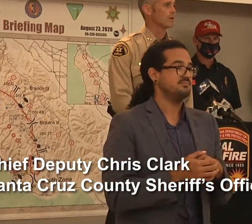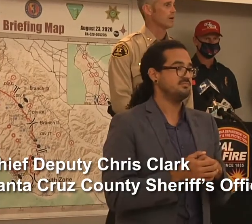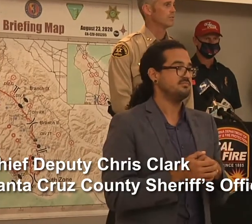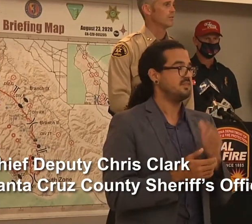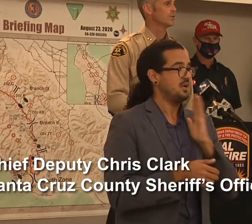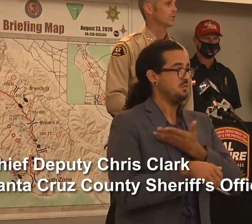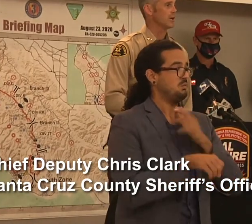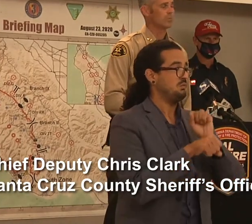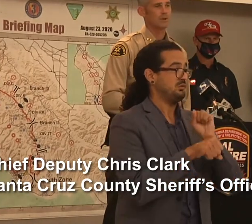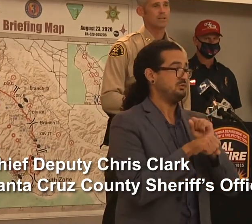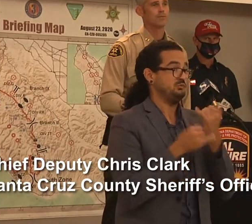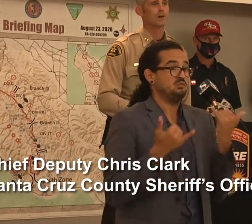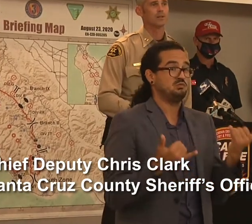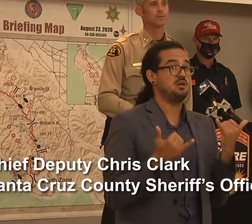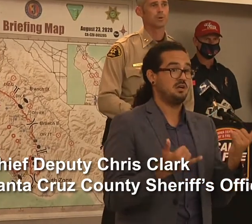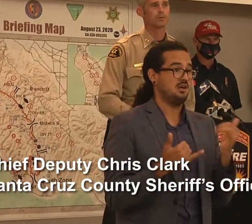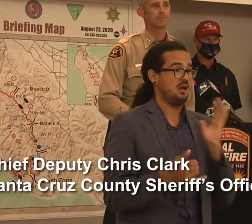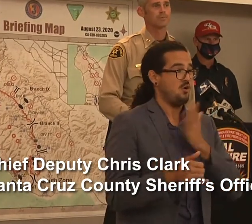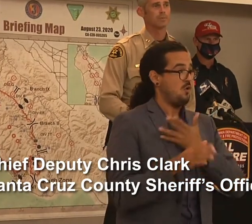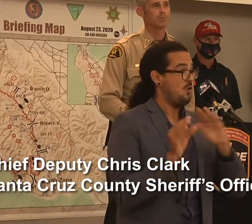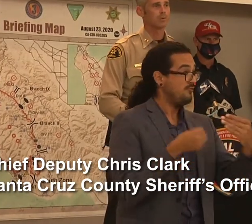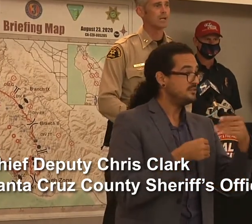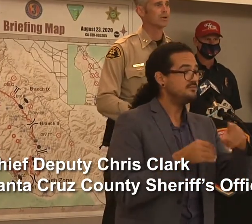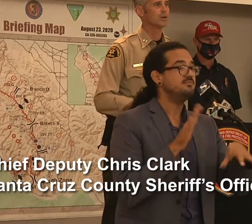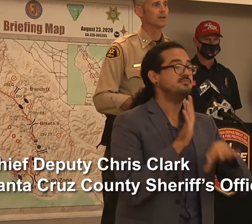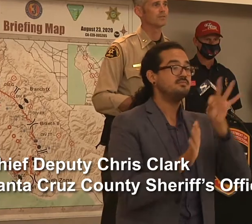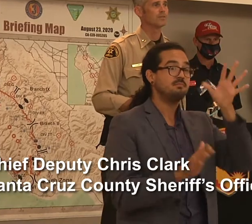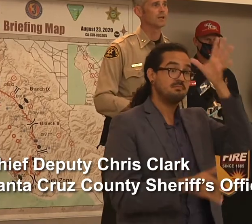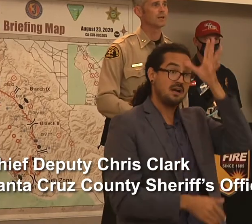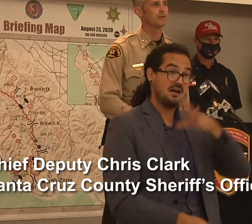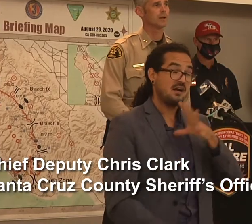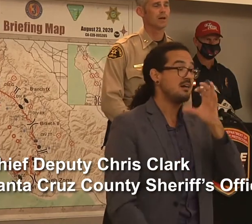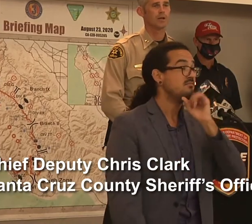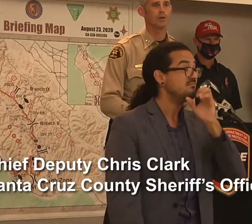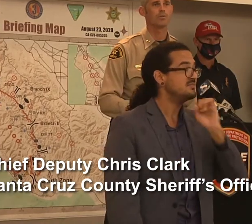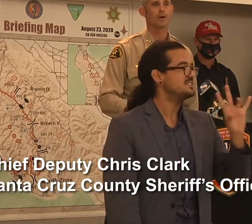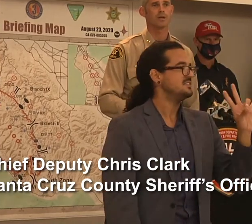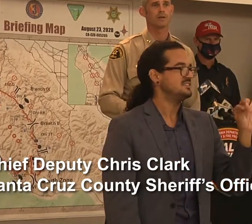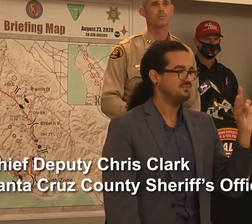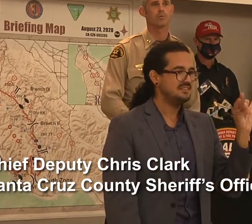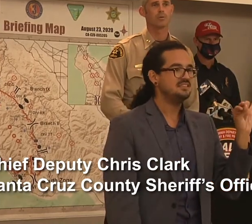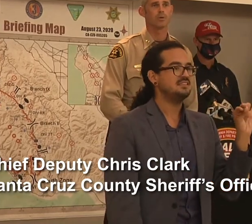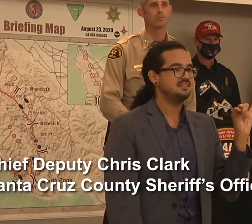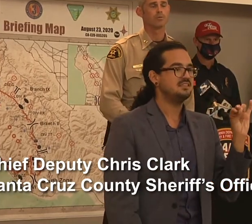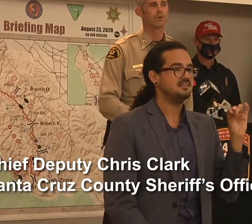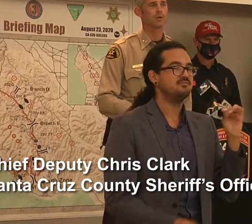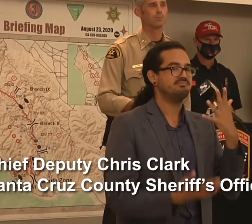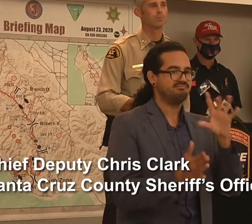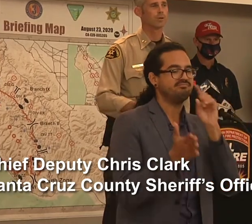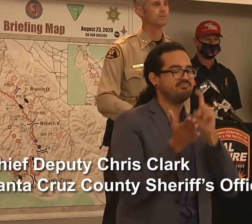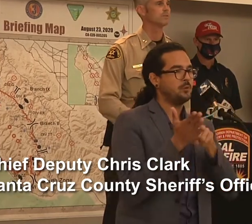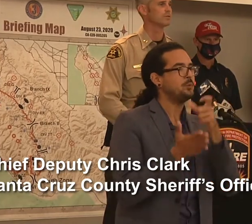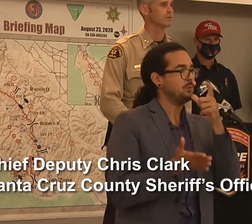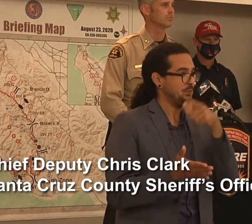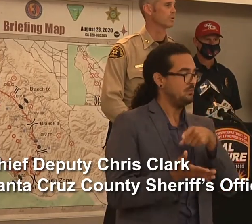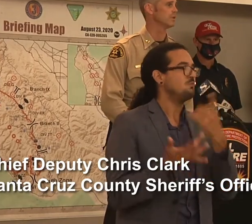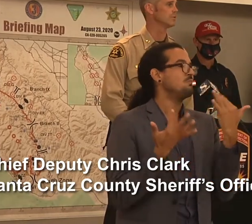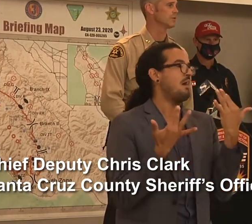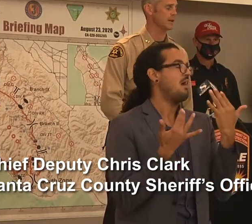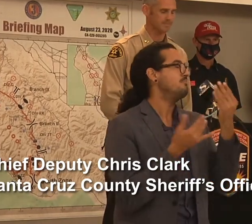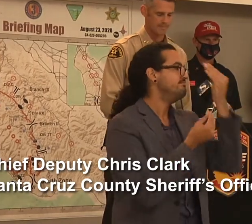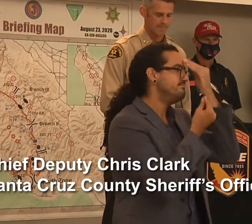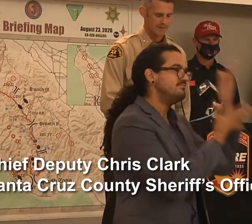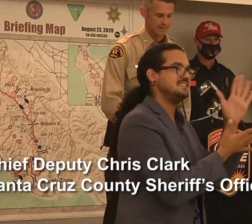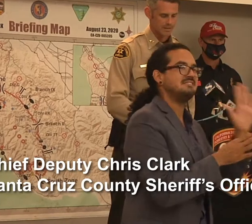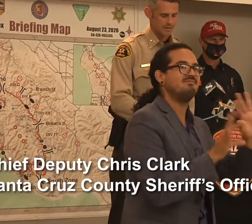We recovered a 70-year-old man. We've identified this person, but we're waiting on next of kin and notifying them before I